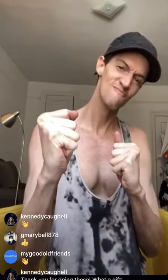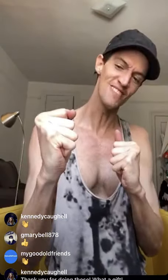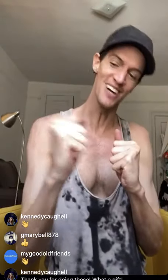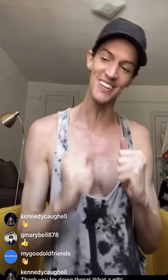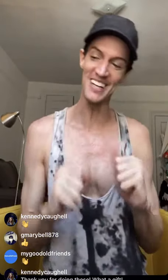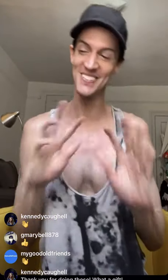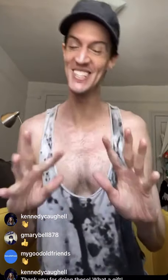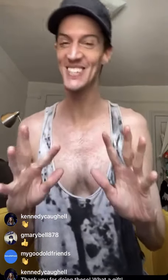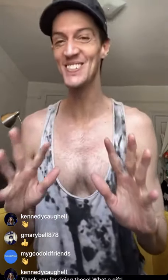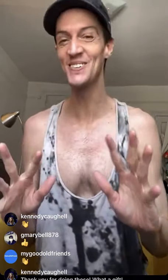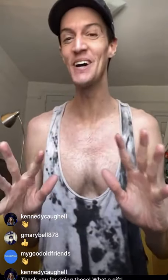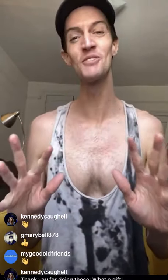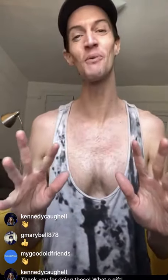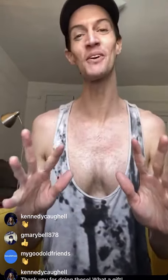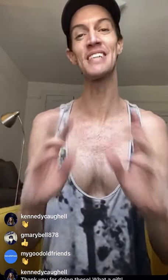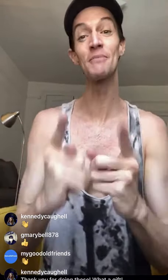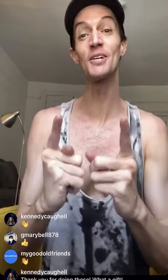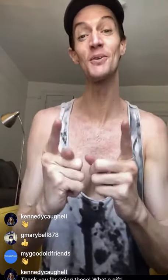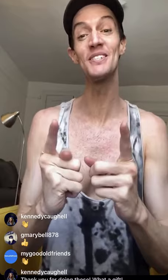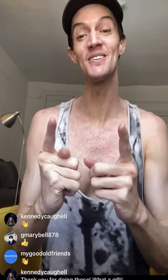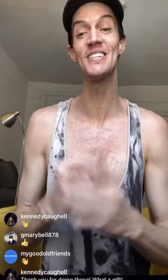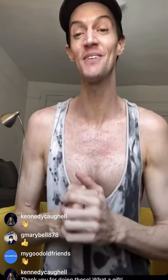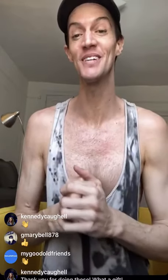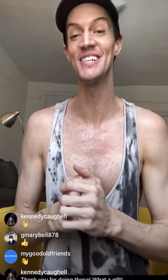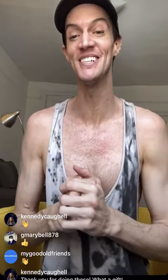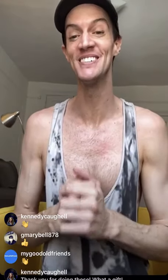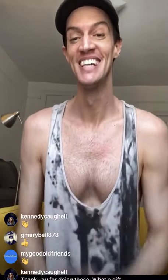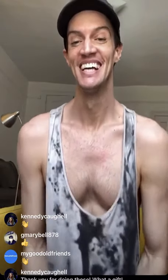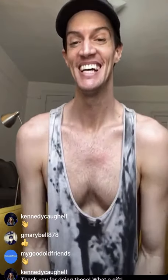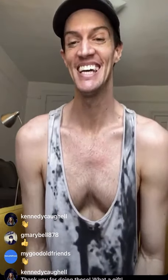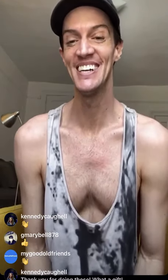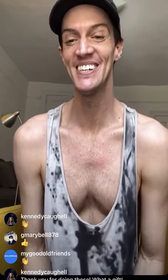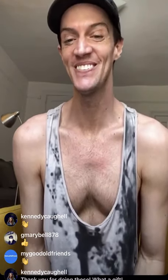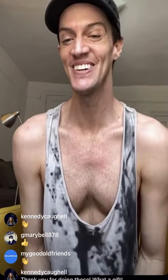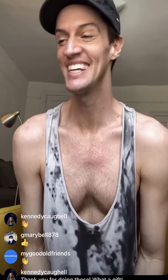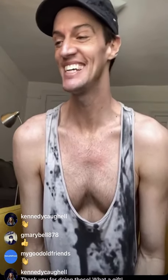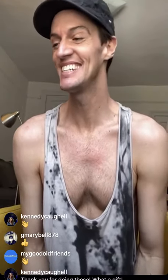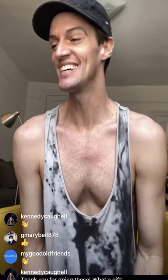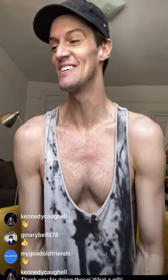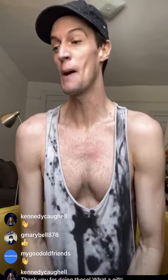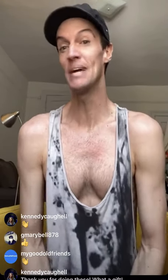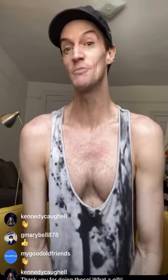All right, so we just learned 12 sports. I'm gonna quiz you, see how well you do. Here we go. Baseball.